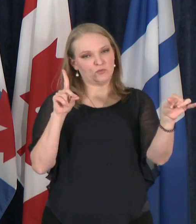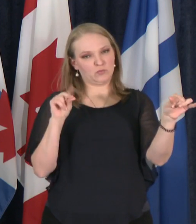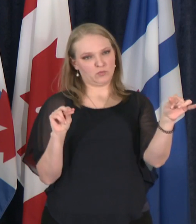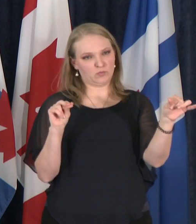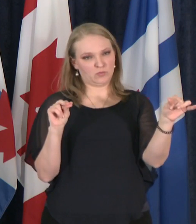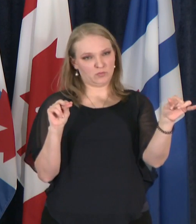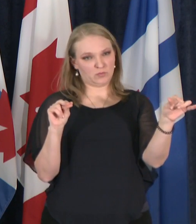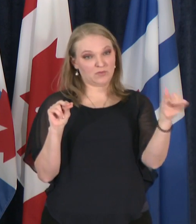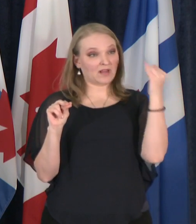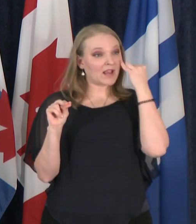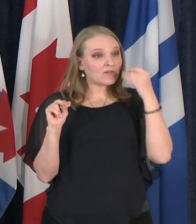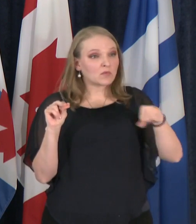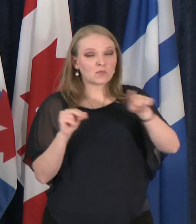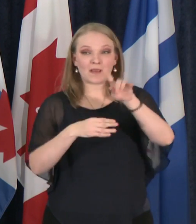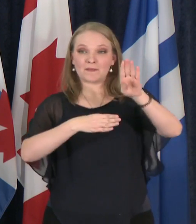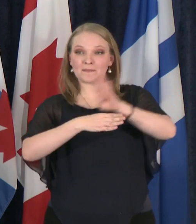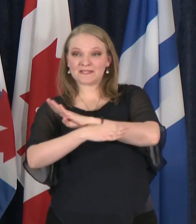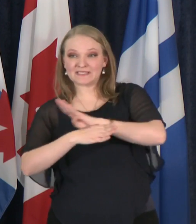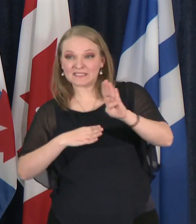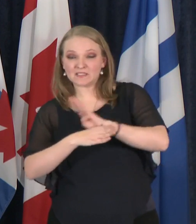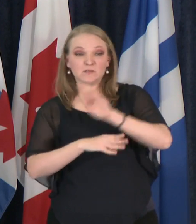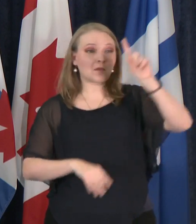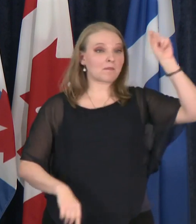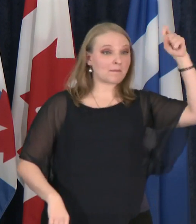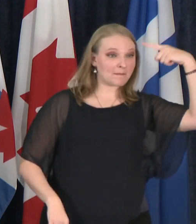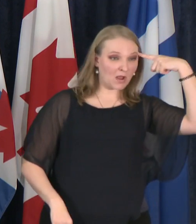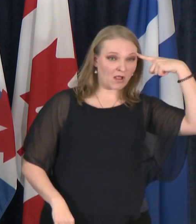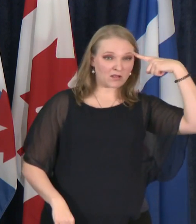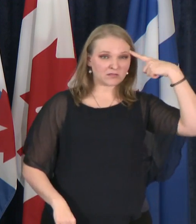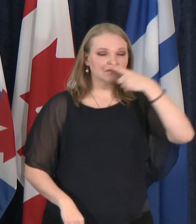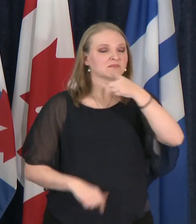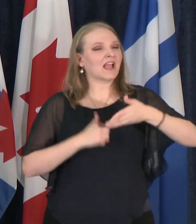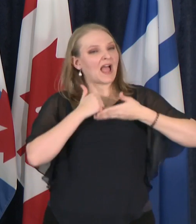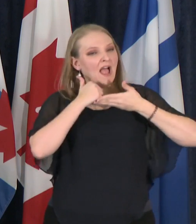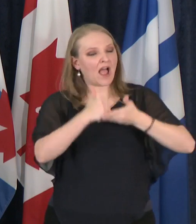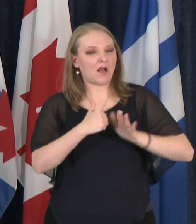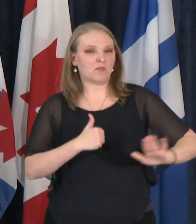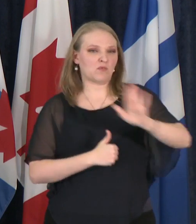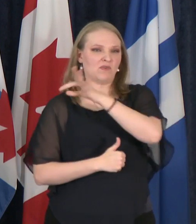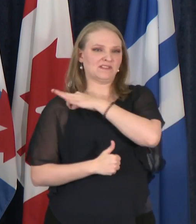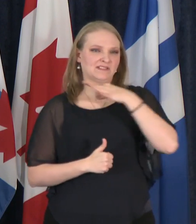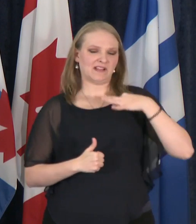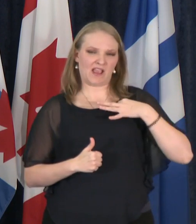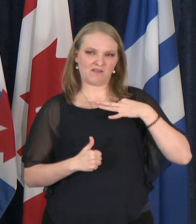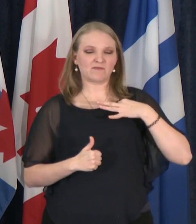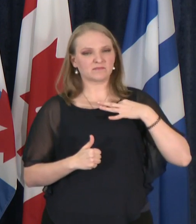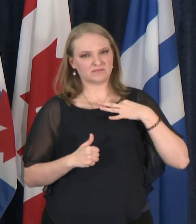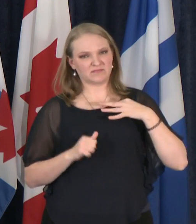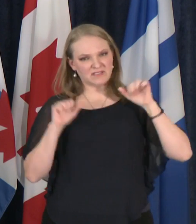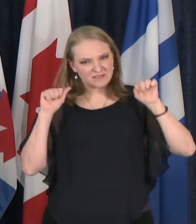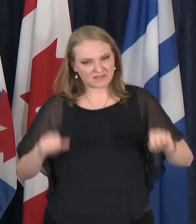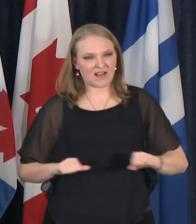you are a business or an employer, help your staff to stay home.